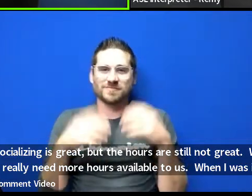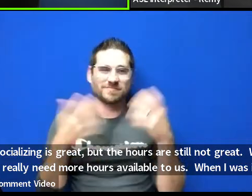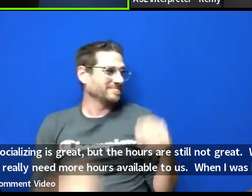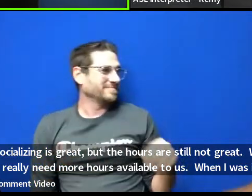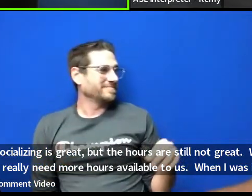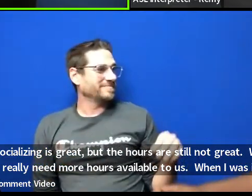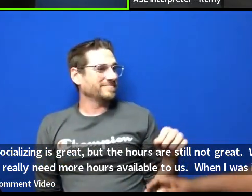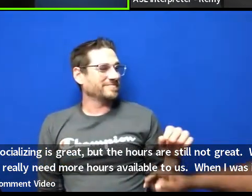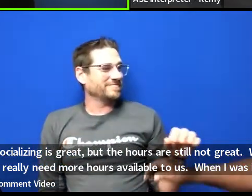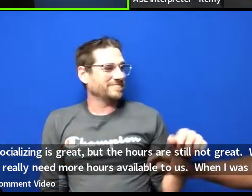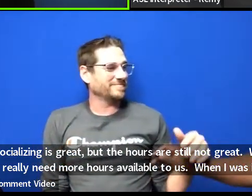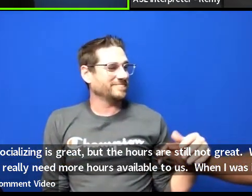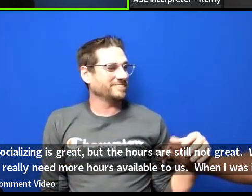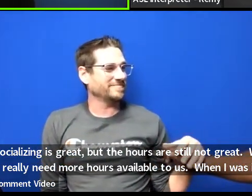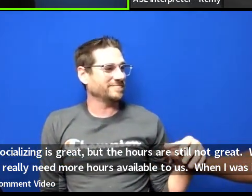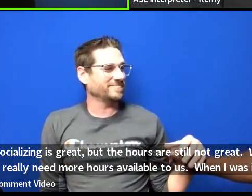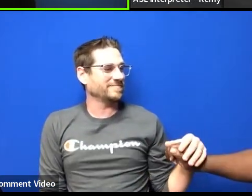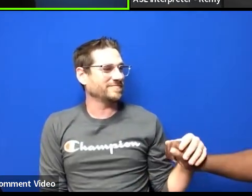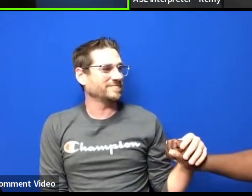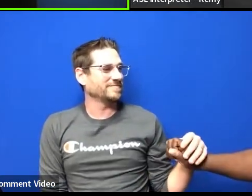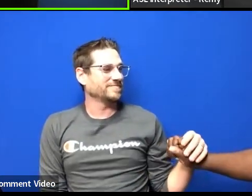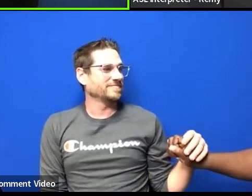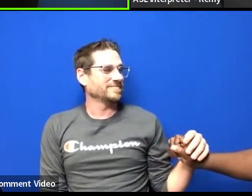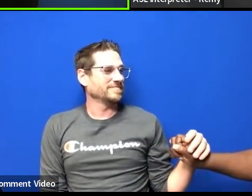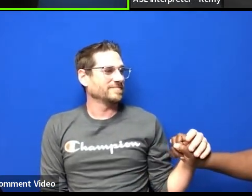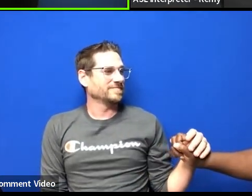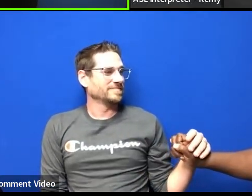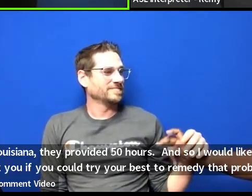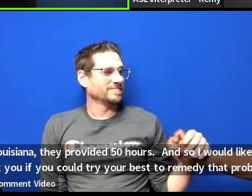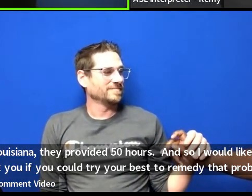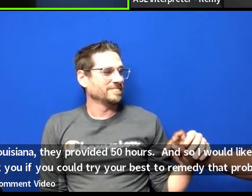your best to remedy that problem. Thank you.